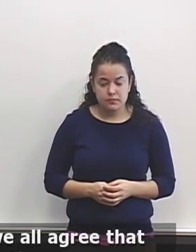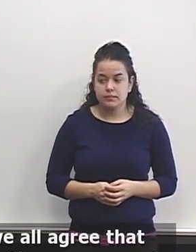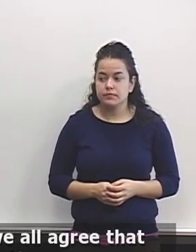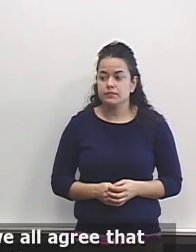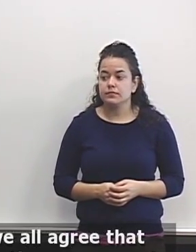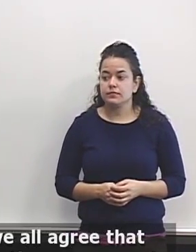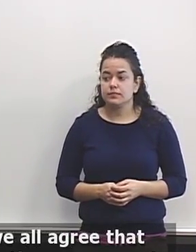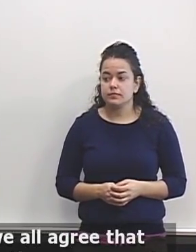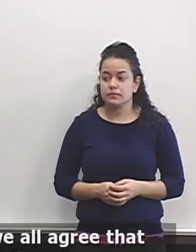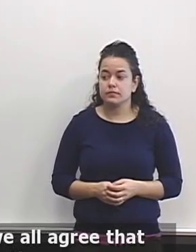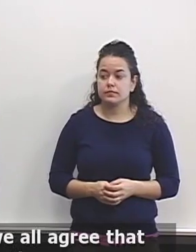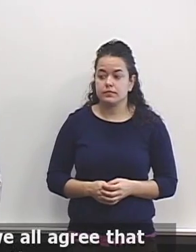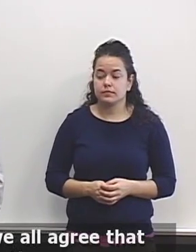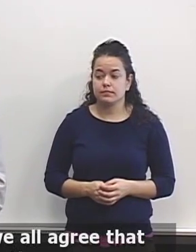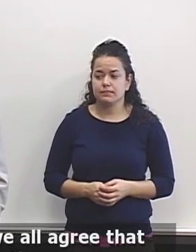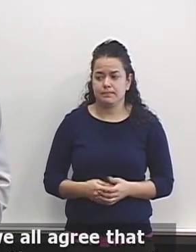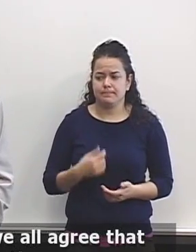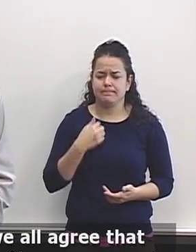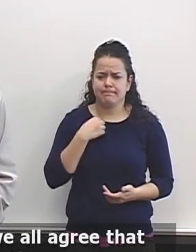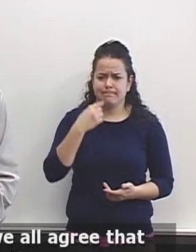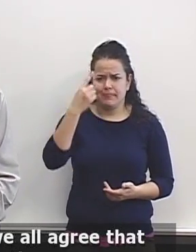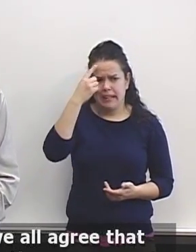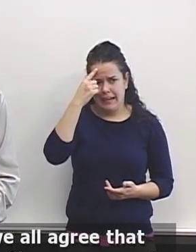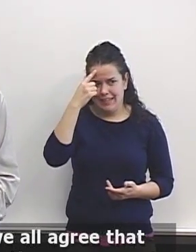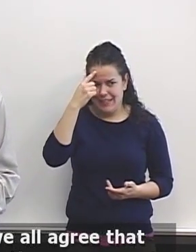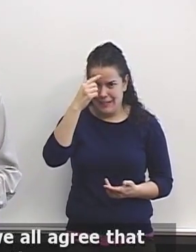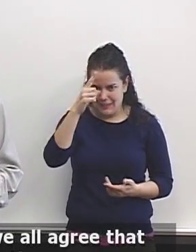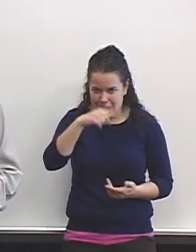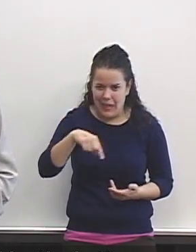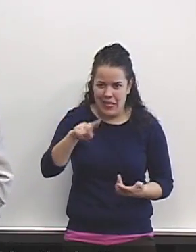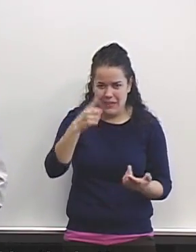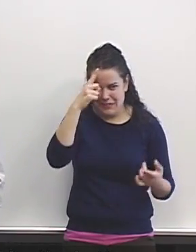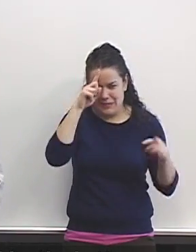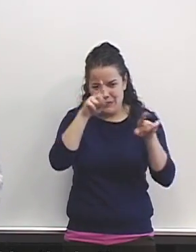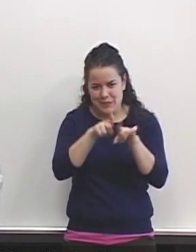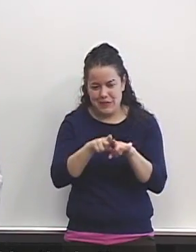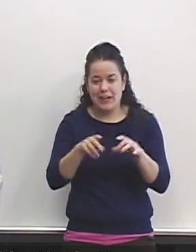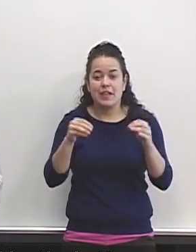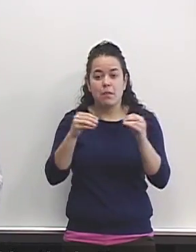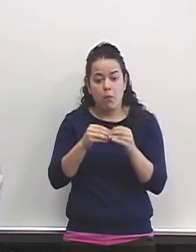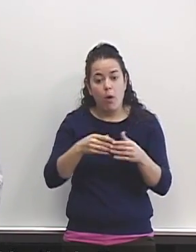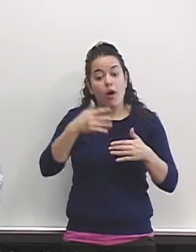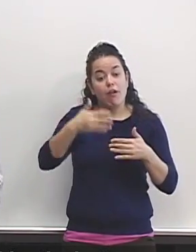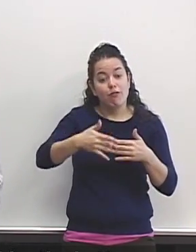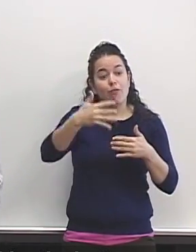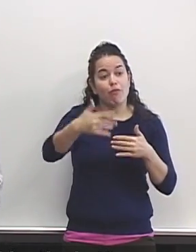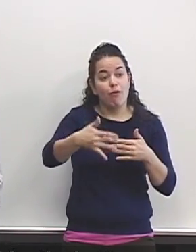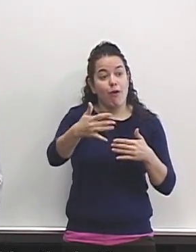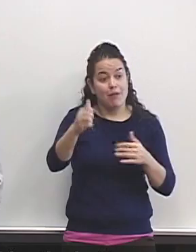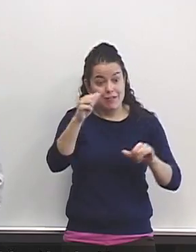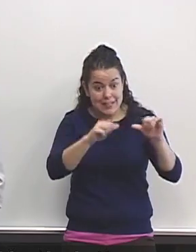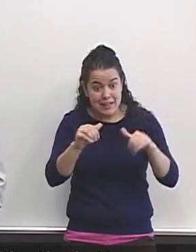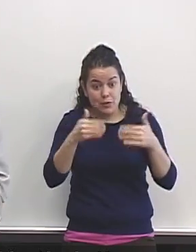And I think we'd all agree that the more formative assessment we can provide, the better.